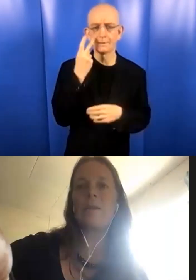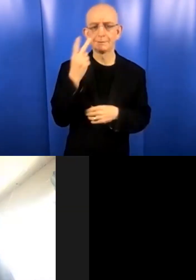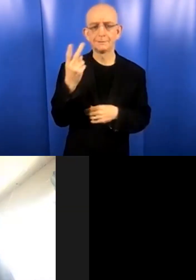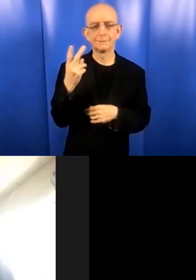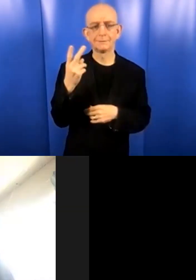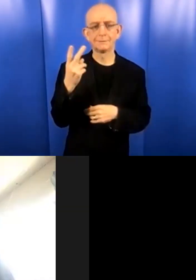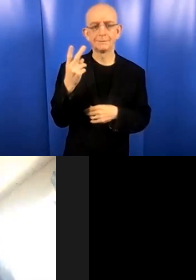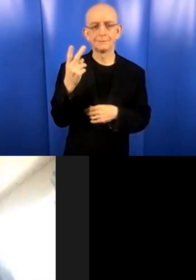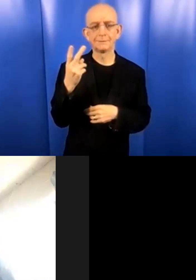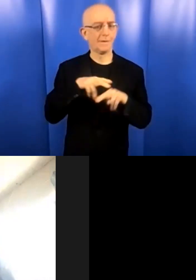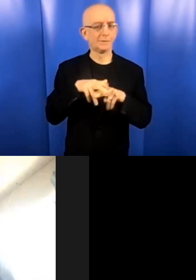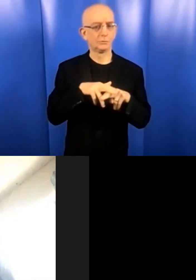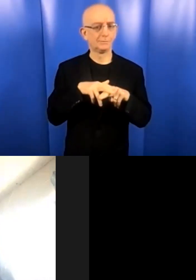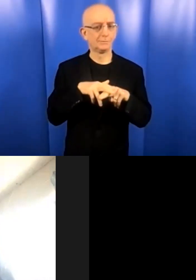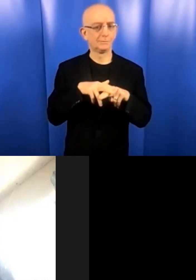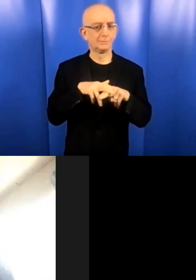actors?